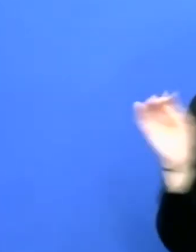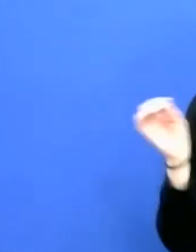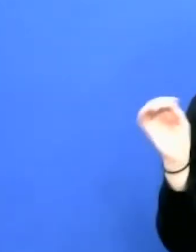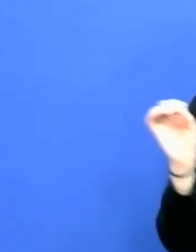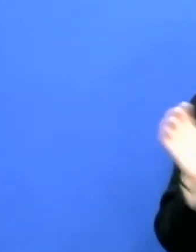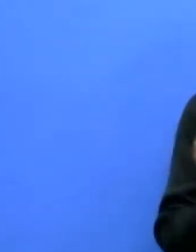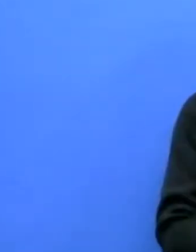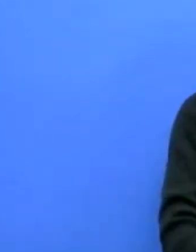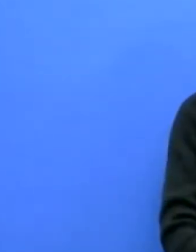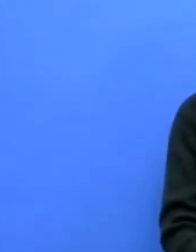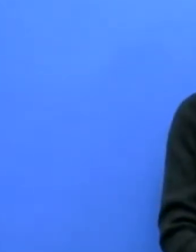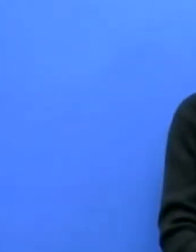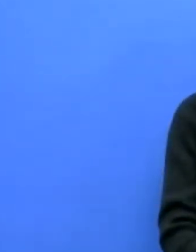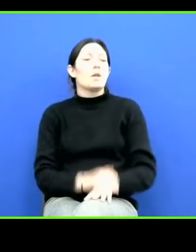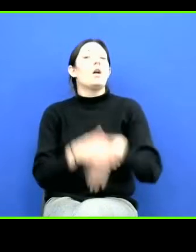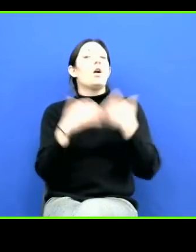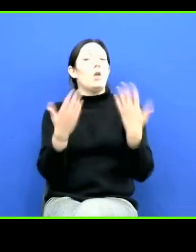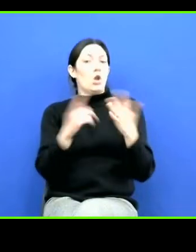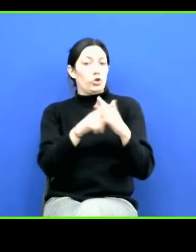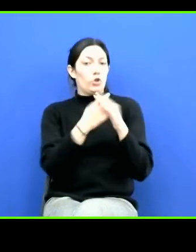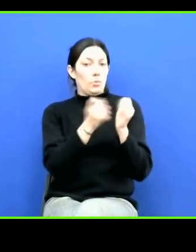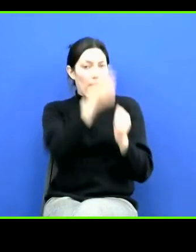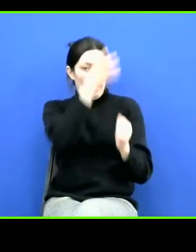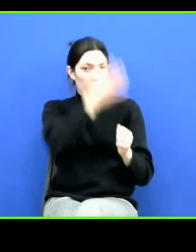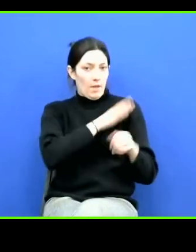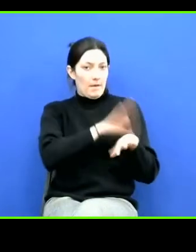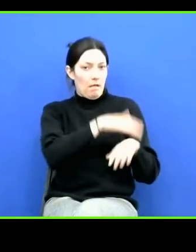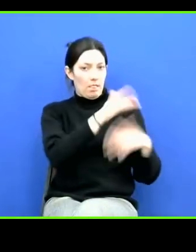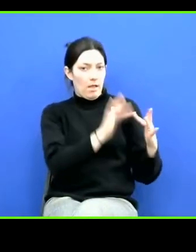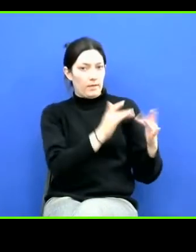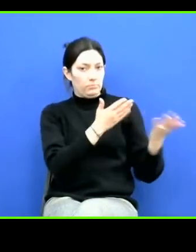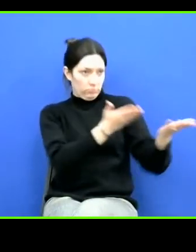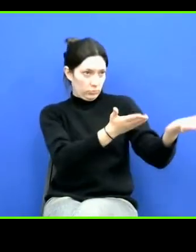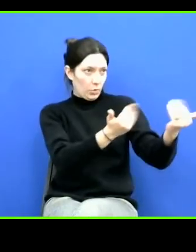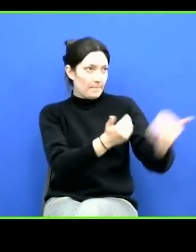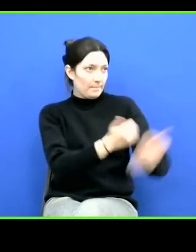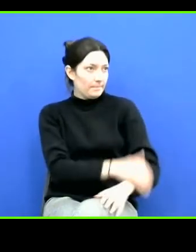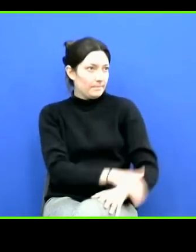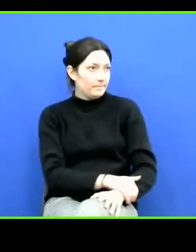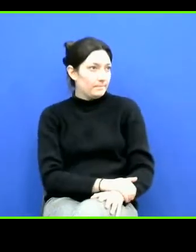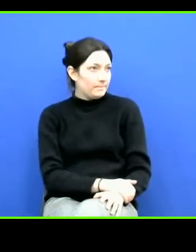why don't we start with the gentleman online, Mr. Dinsmore?